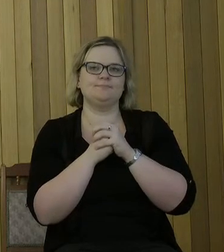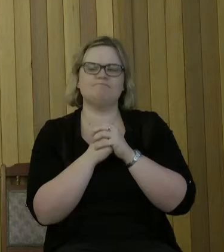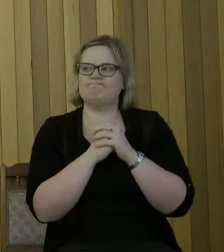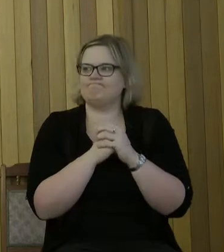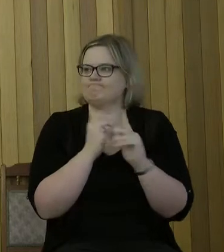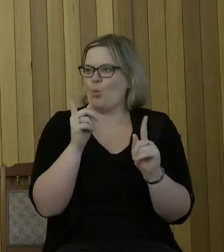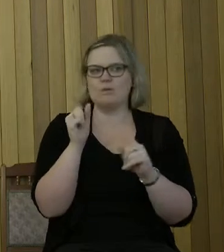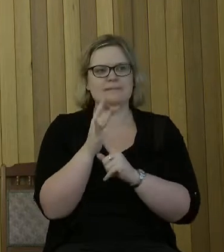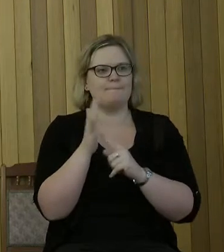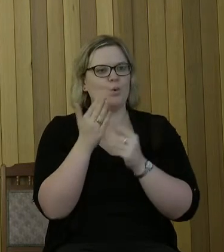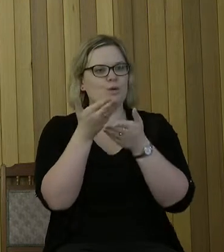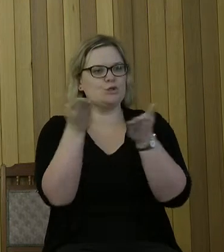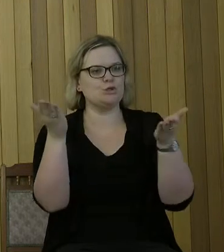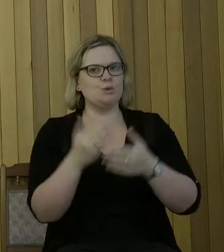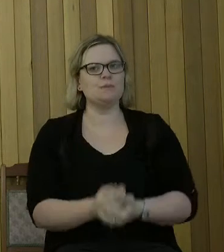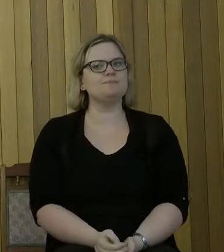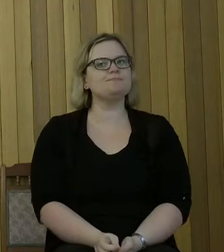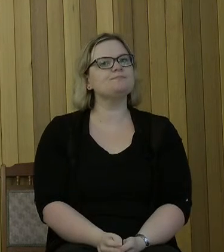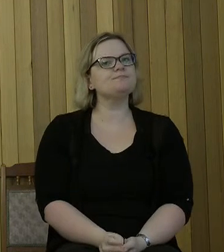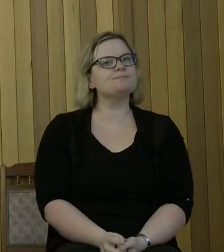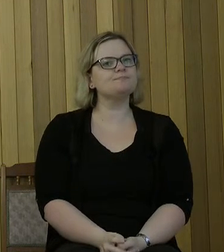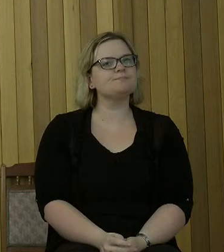What's important to you?